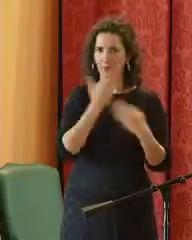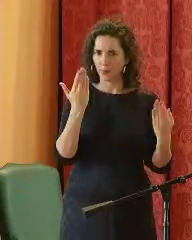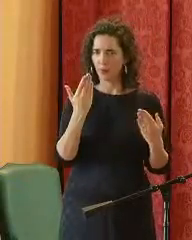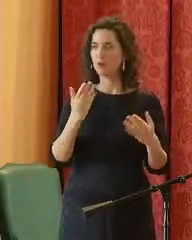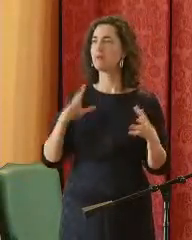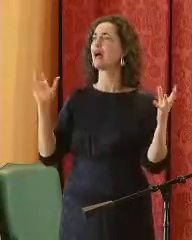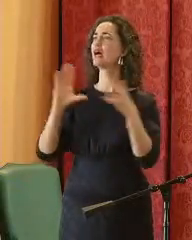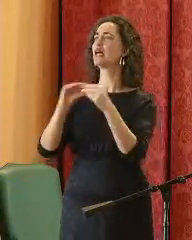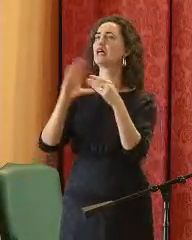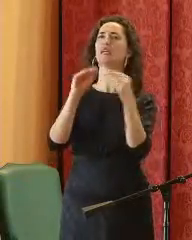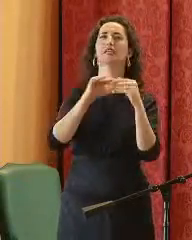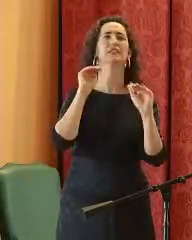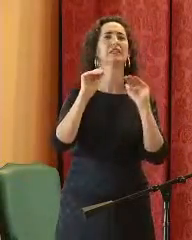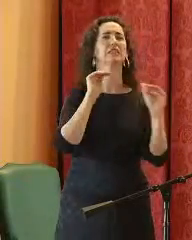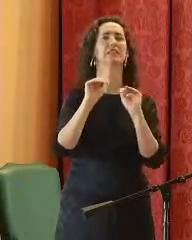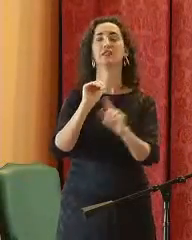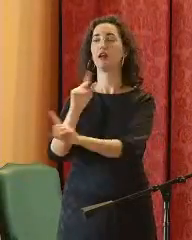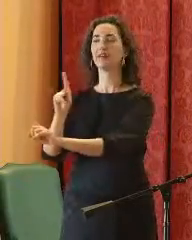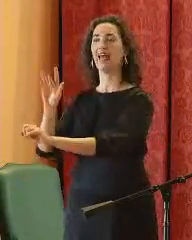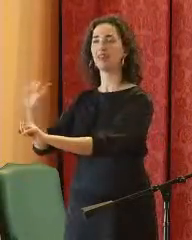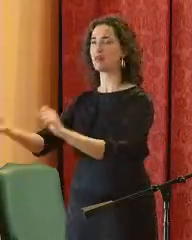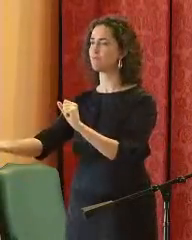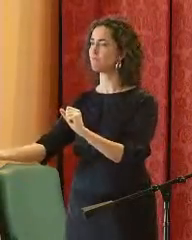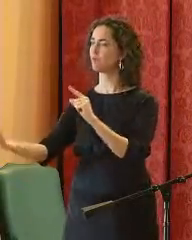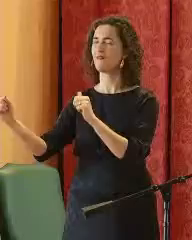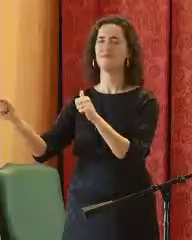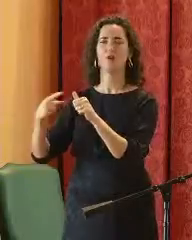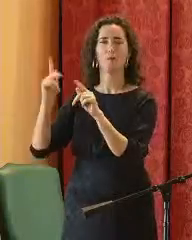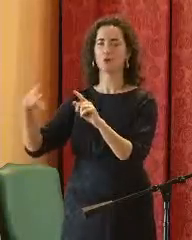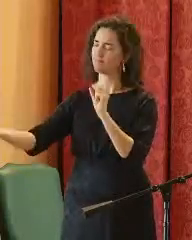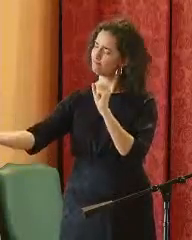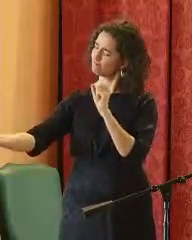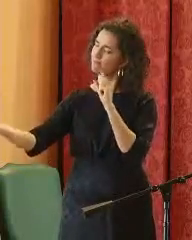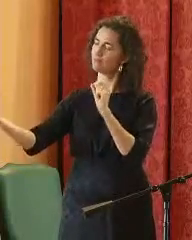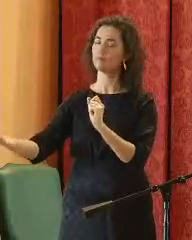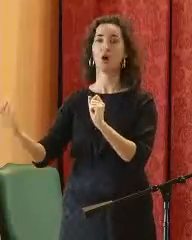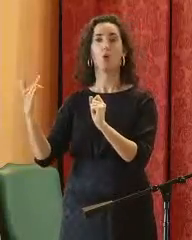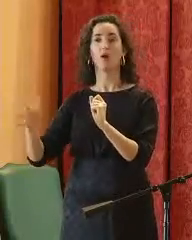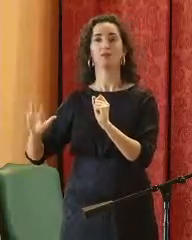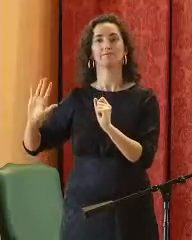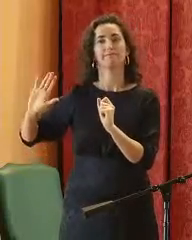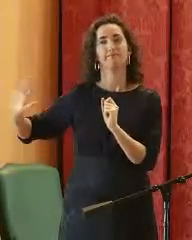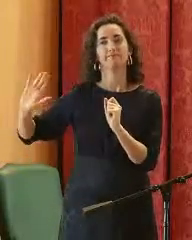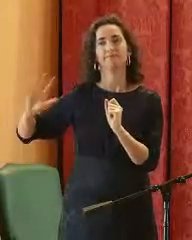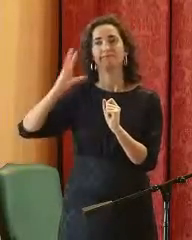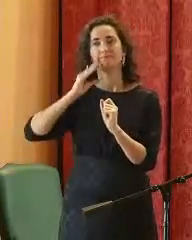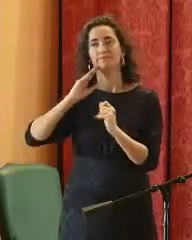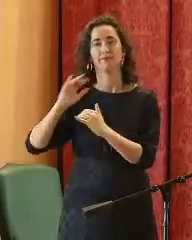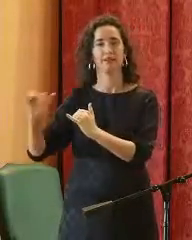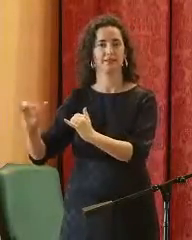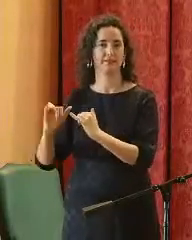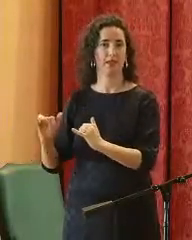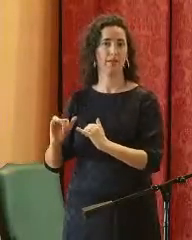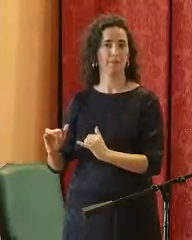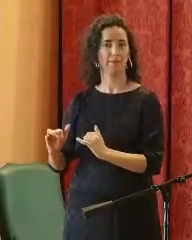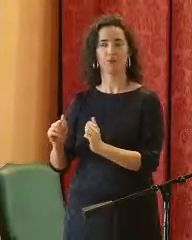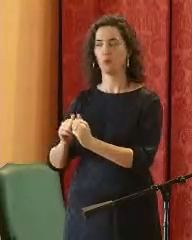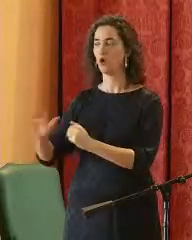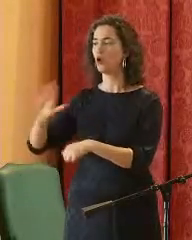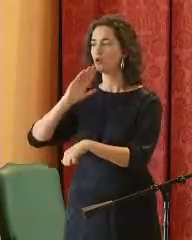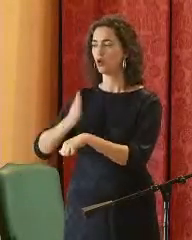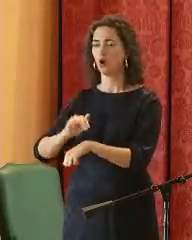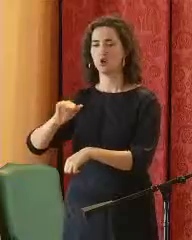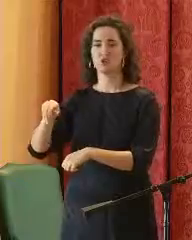first person who really understood my concerns because of similar experiences she had with her daughter